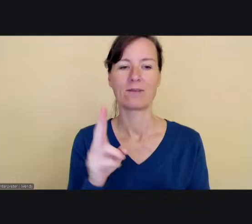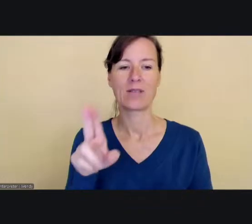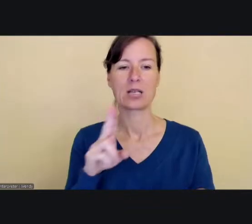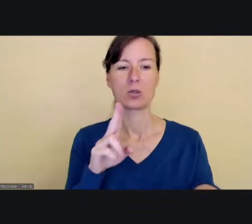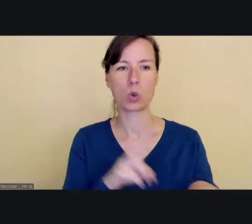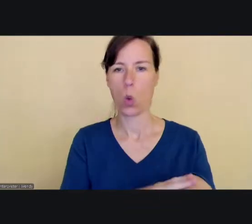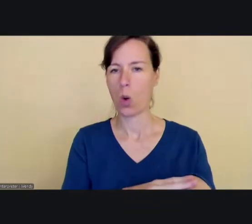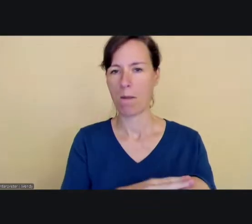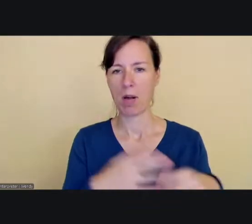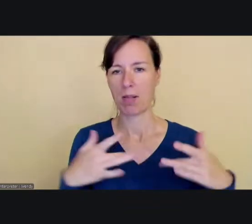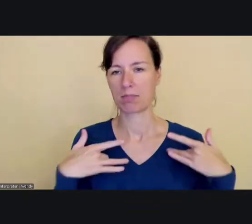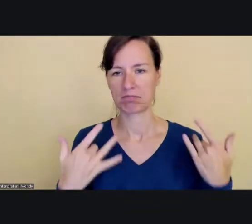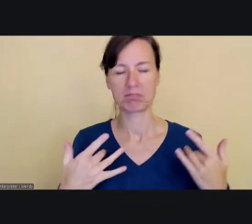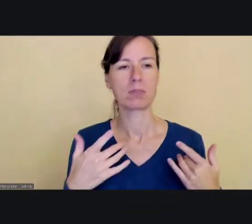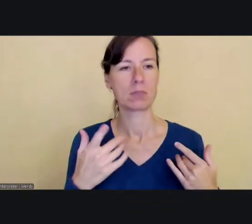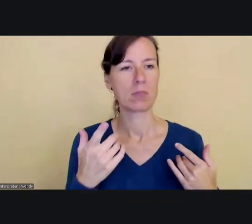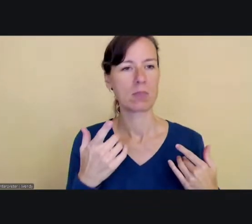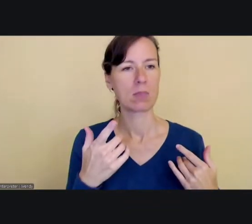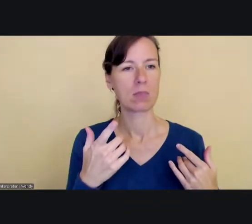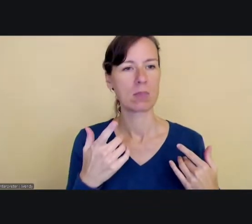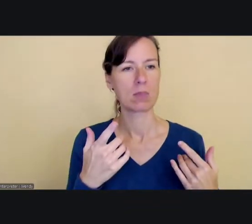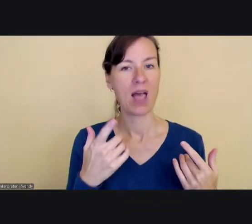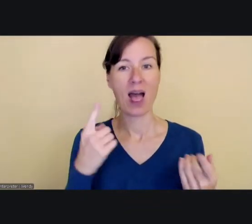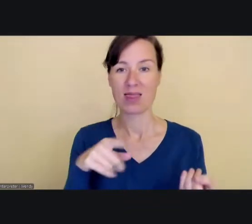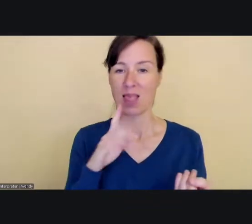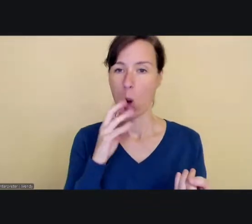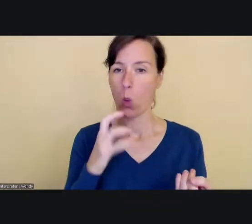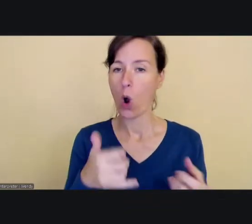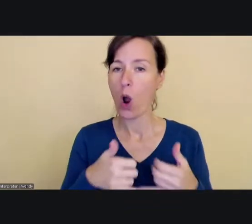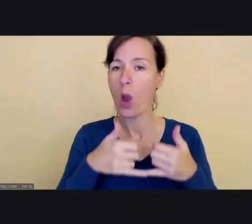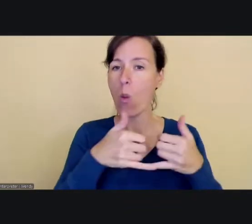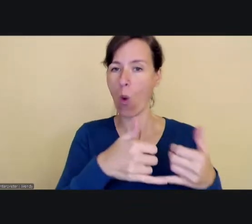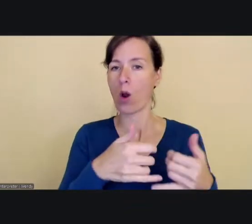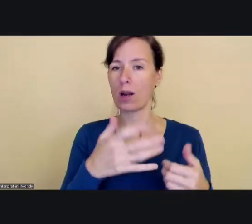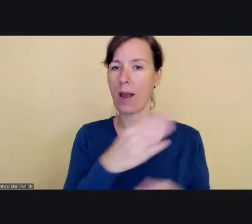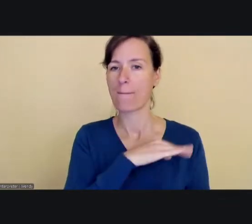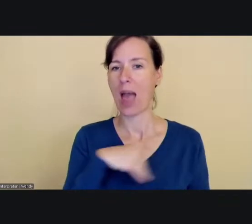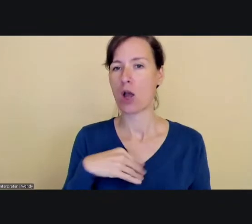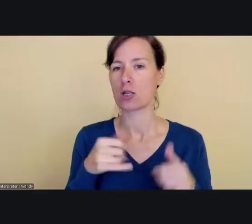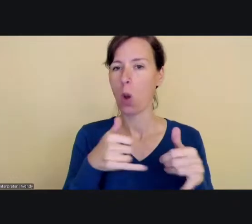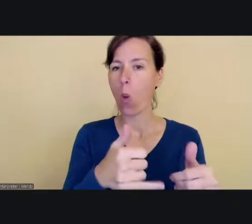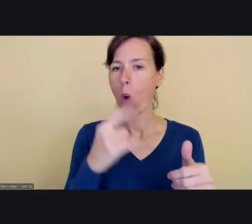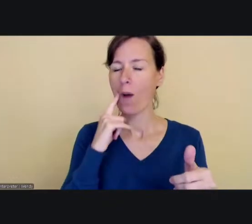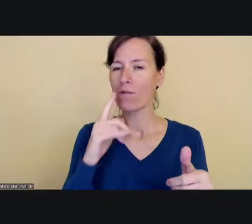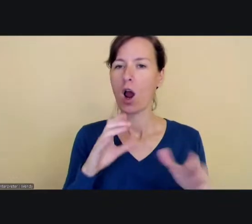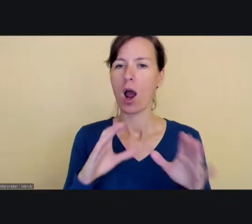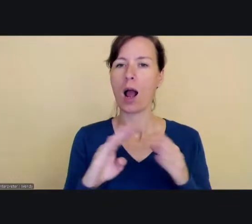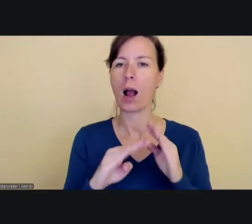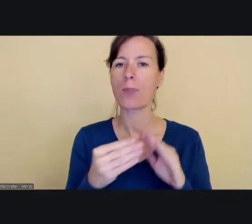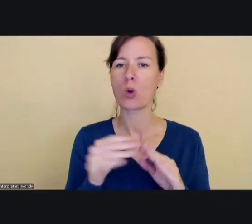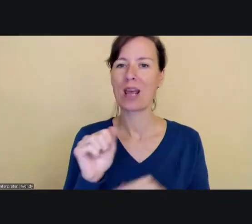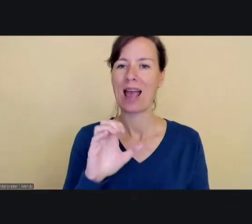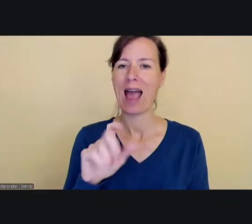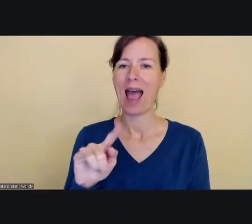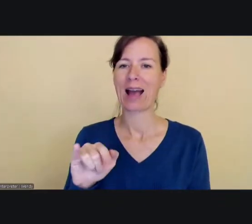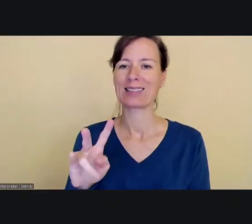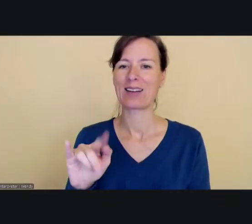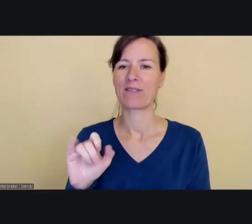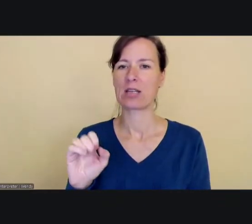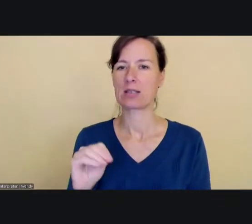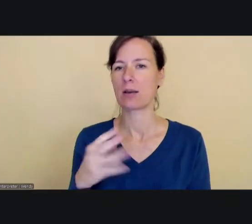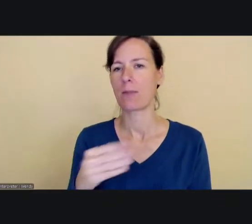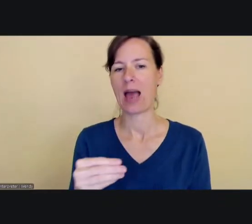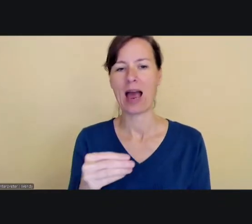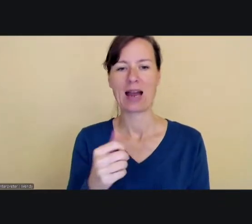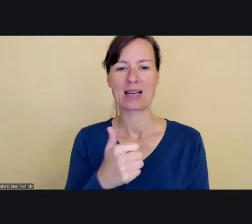gives me a chance to reiterate that they were awarded the Mayor's Award for Community Activism and Selfless Service